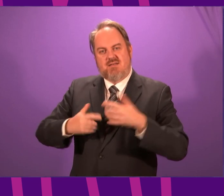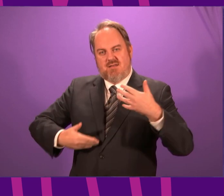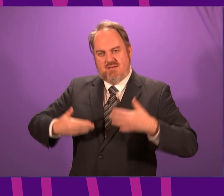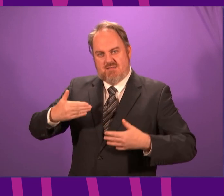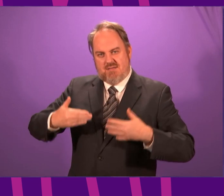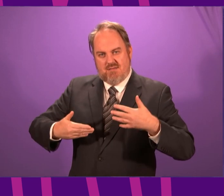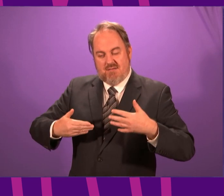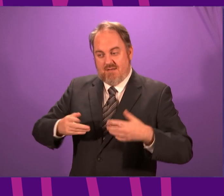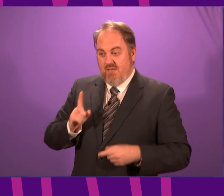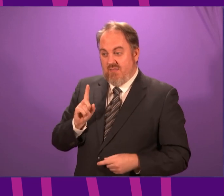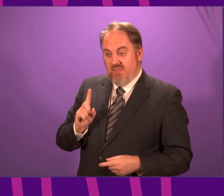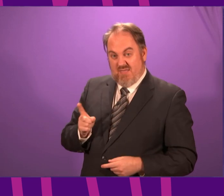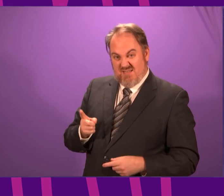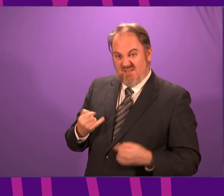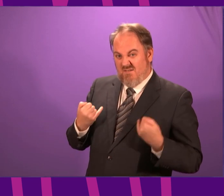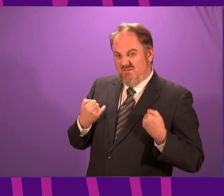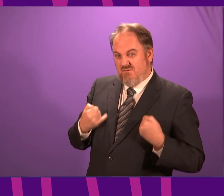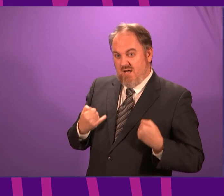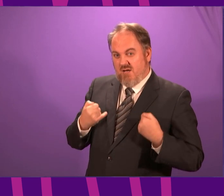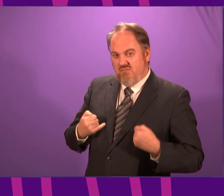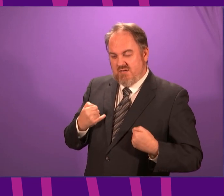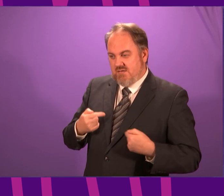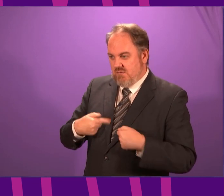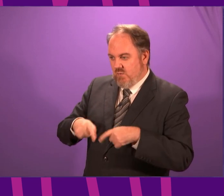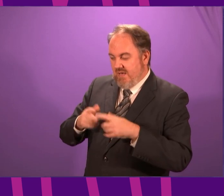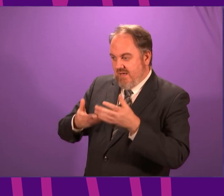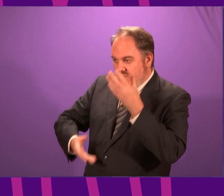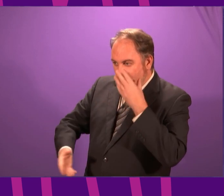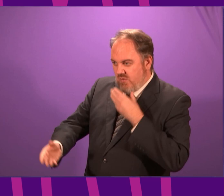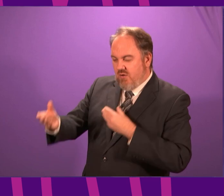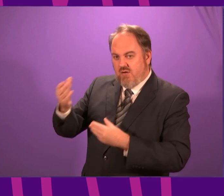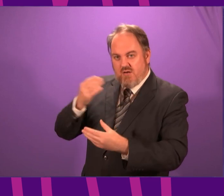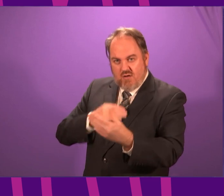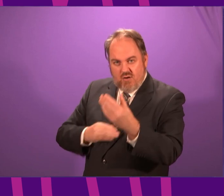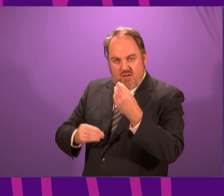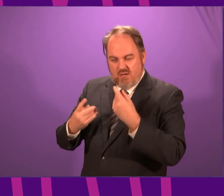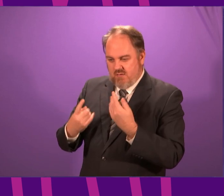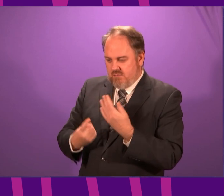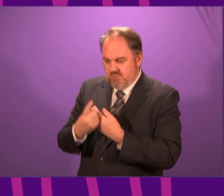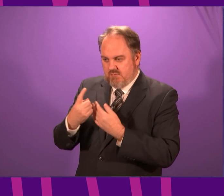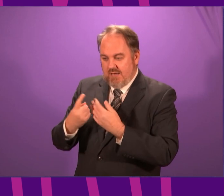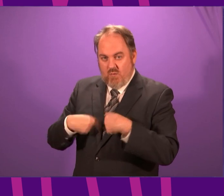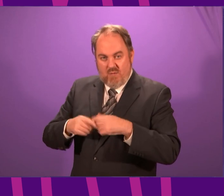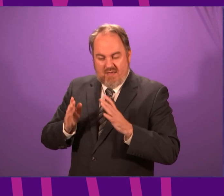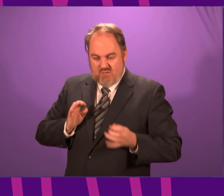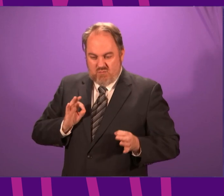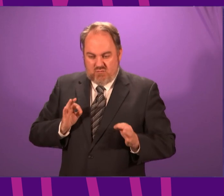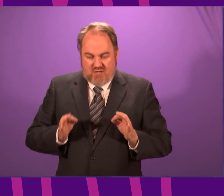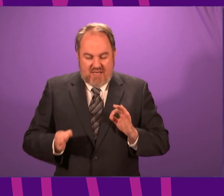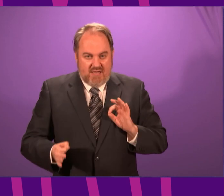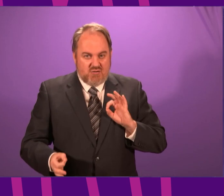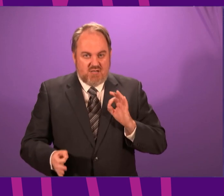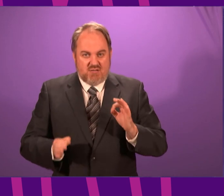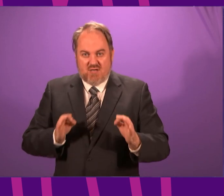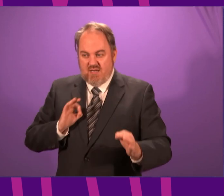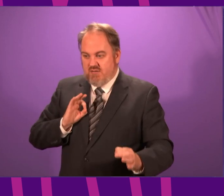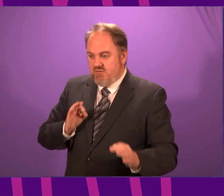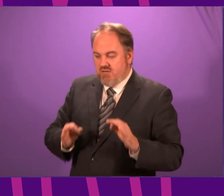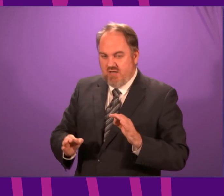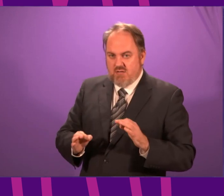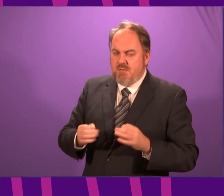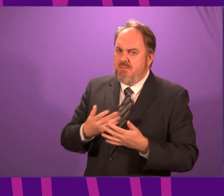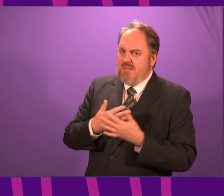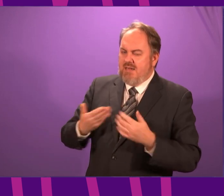virus and more about how we have to adapt to it, many of our businesses have had to do that at significant